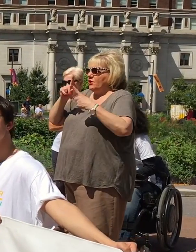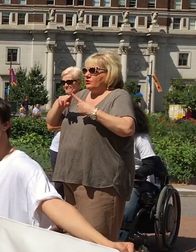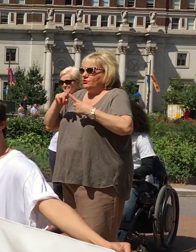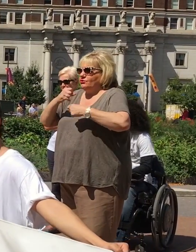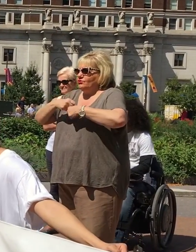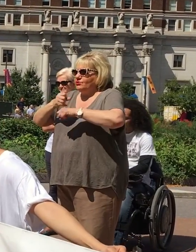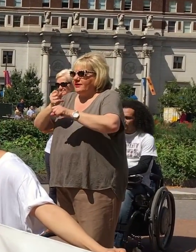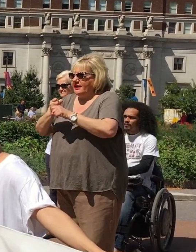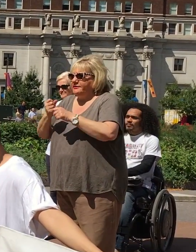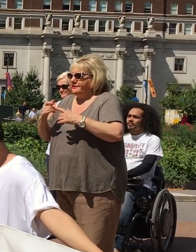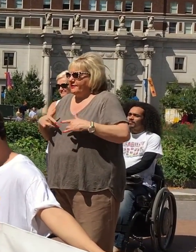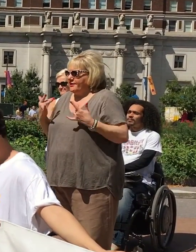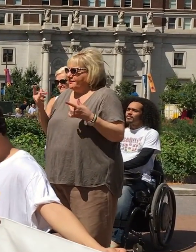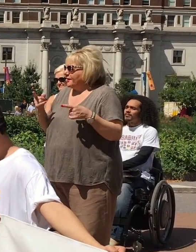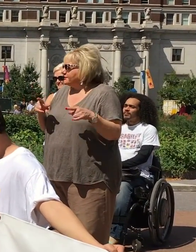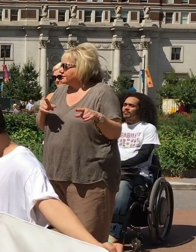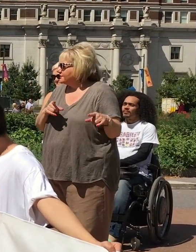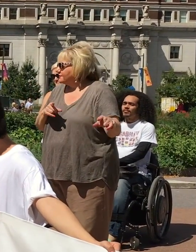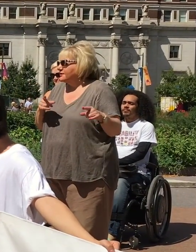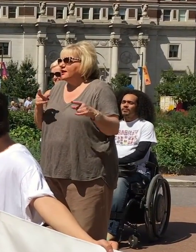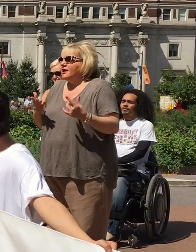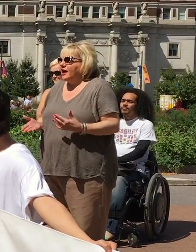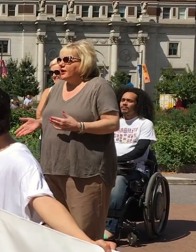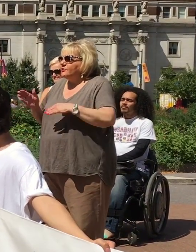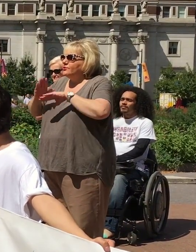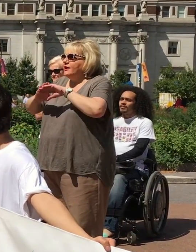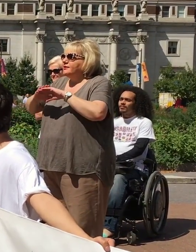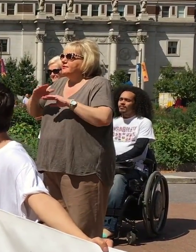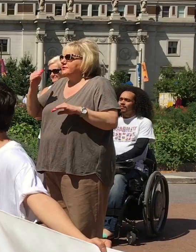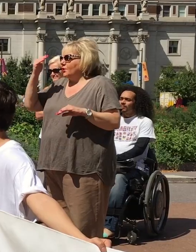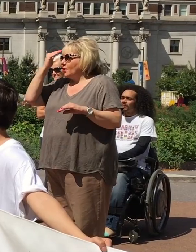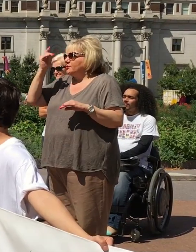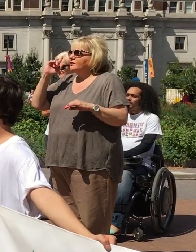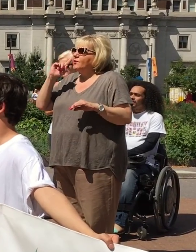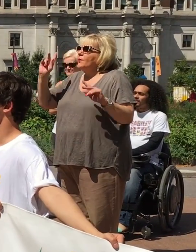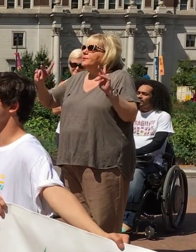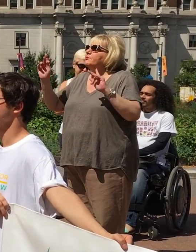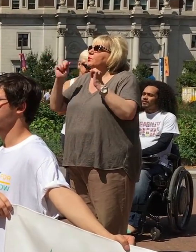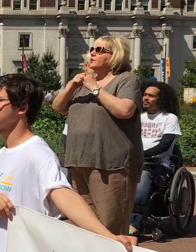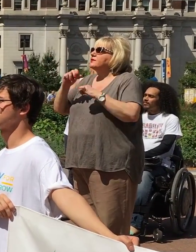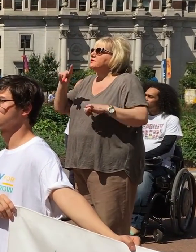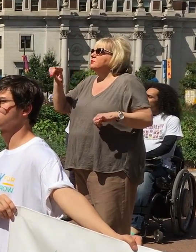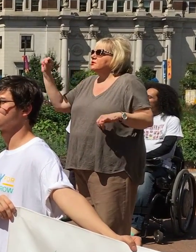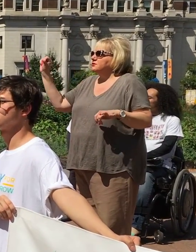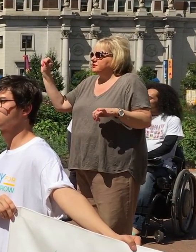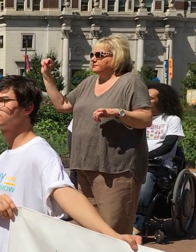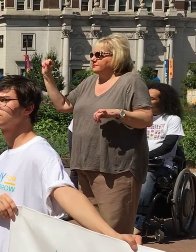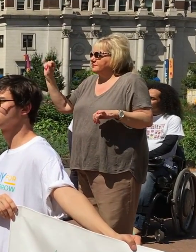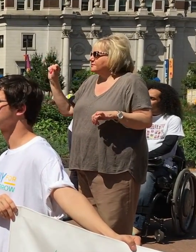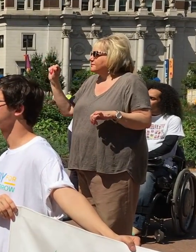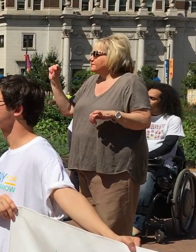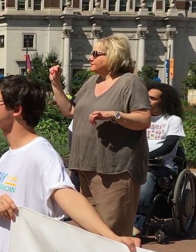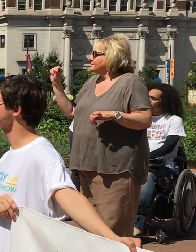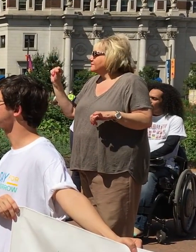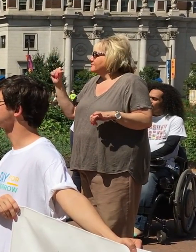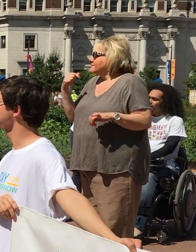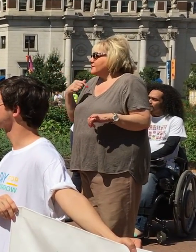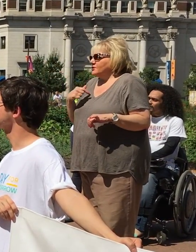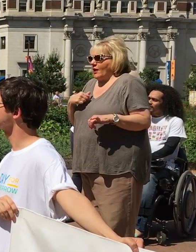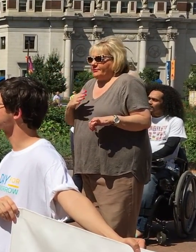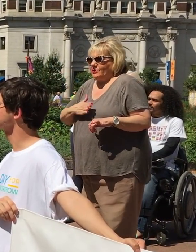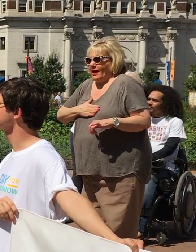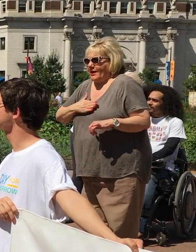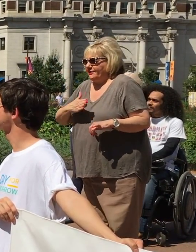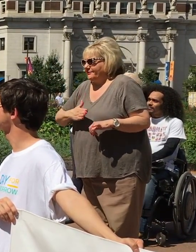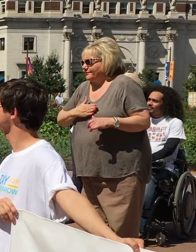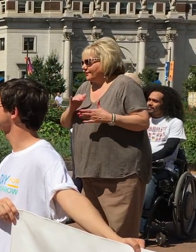create events and raise awareness for people with disabilities, and I'm just so happy that we could